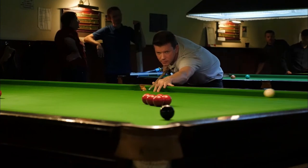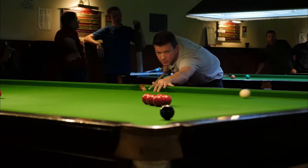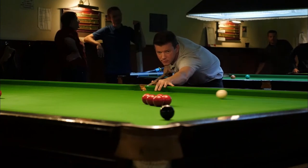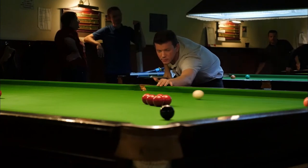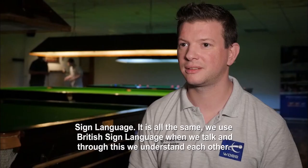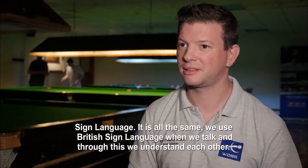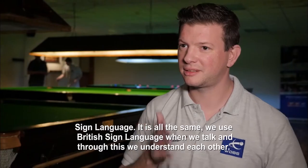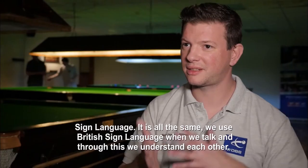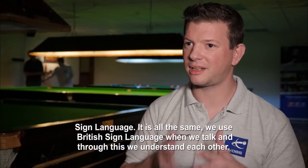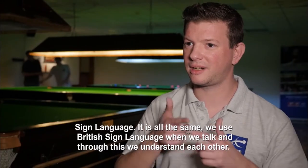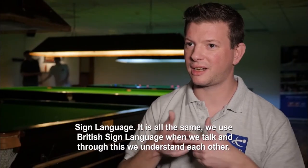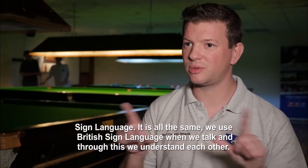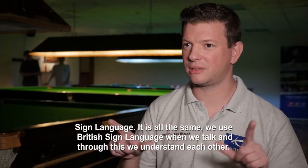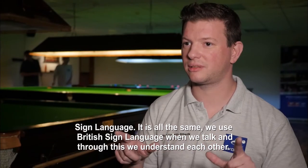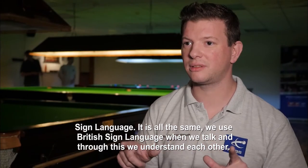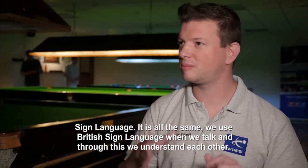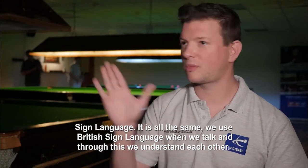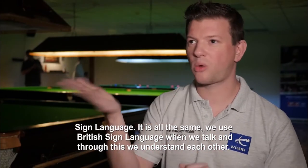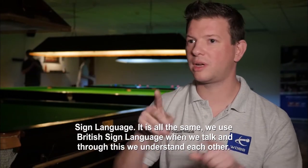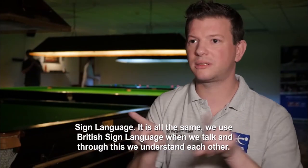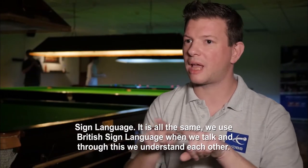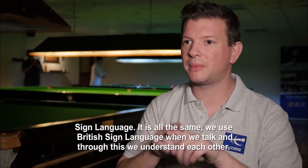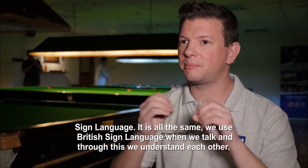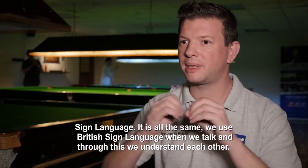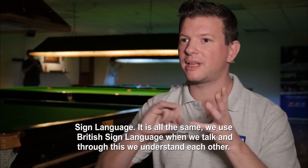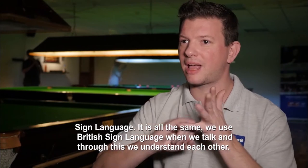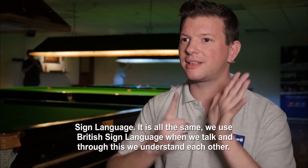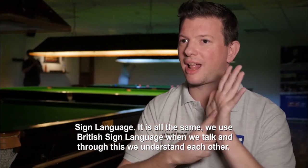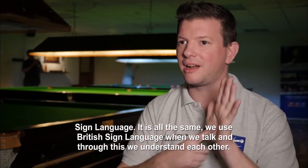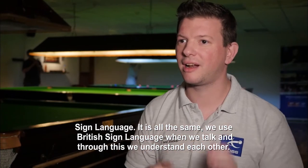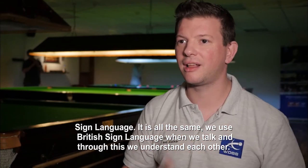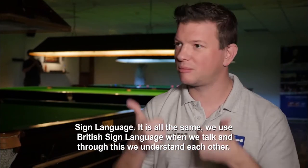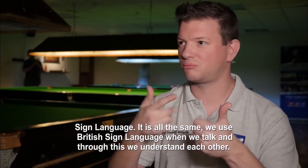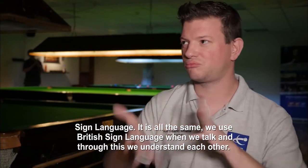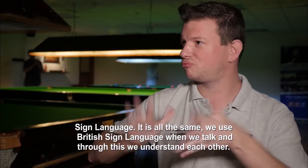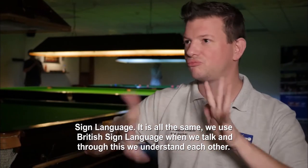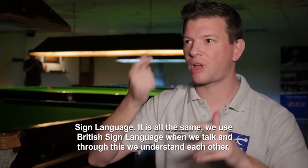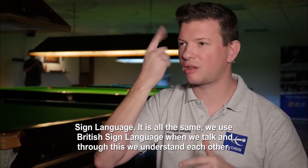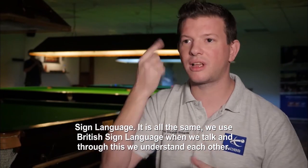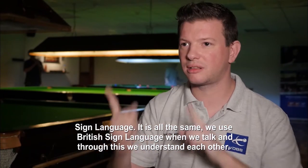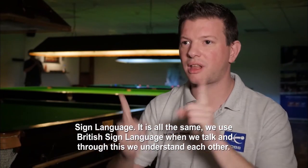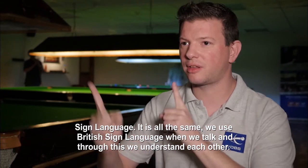I don't mind if you're